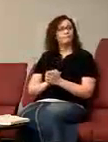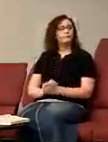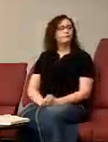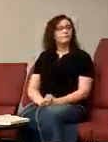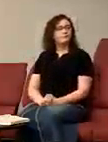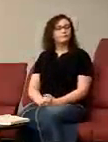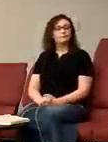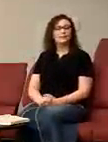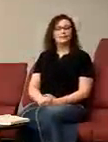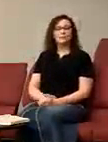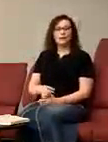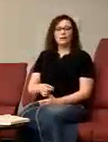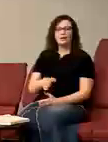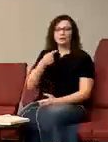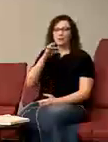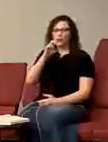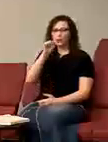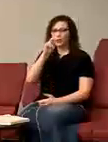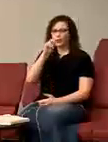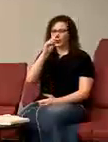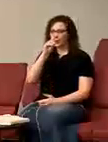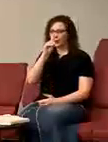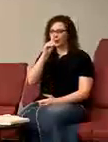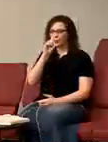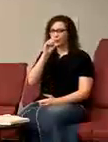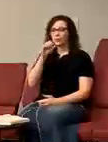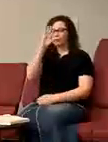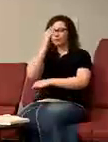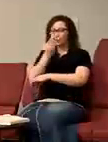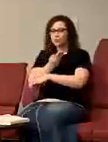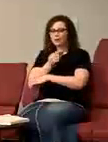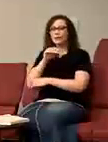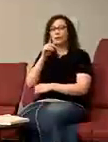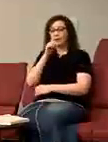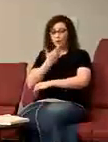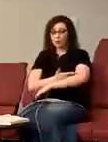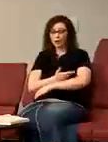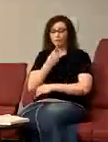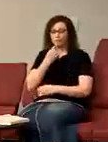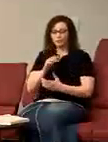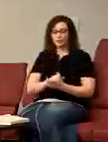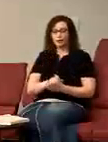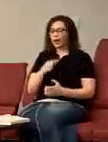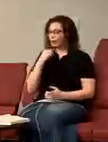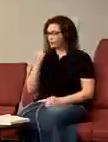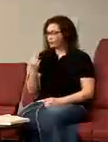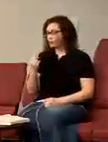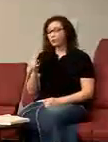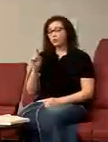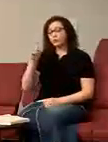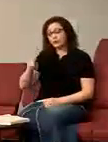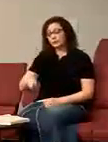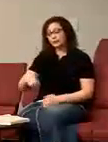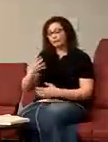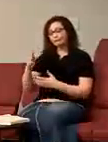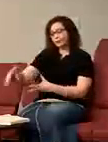My granddaughter, actually, the other day, we were in the parking lot. And I told her, I said, listen, you have to hold my hand. I know you're little, but